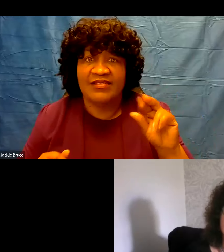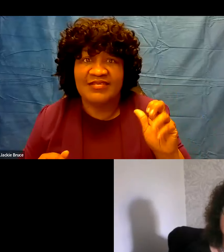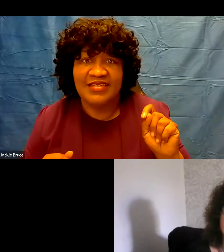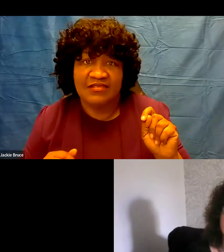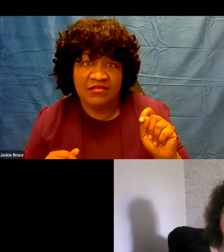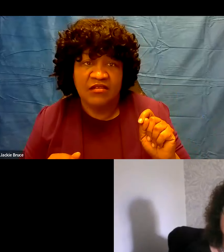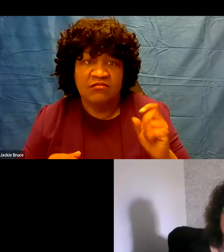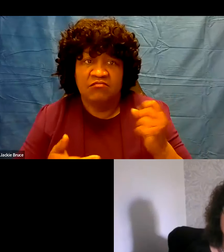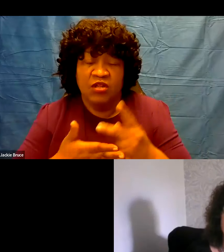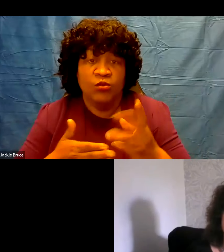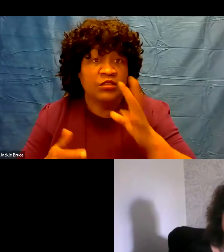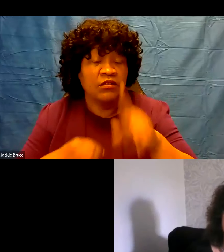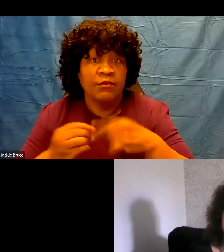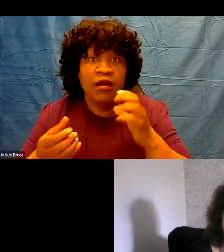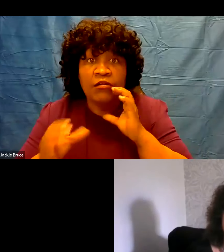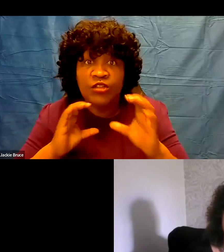talked about communication with